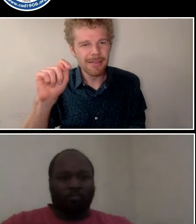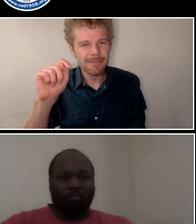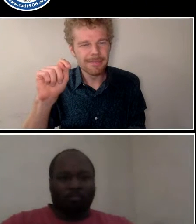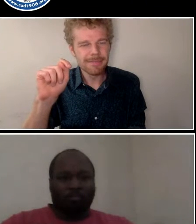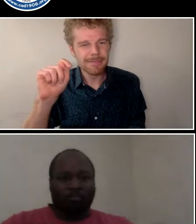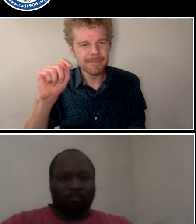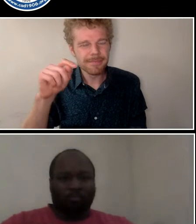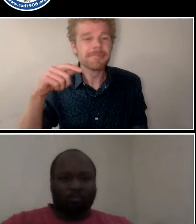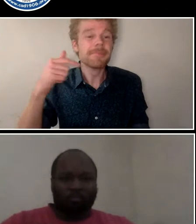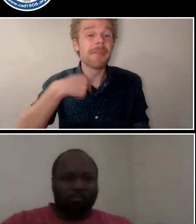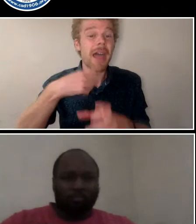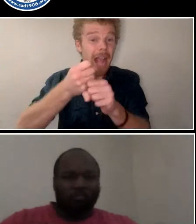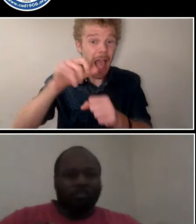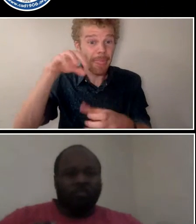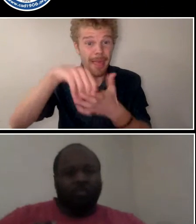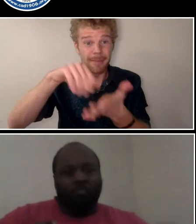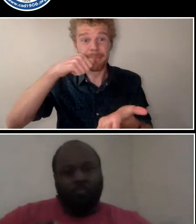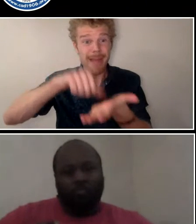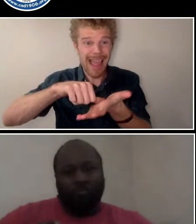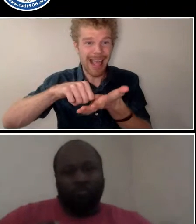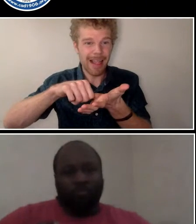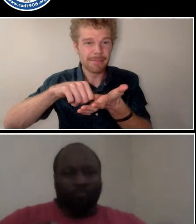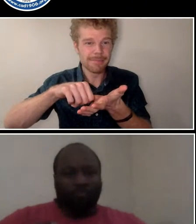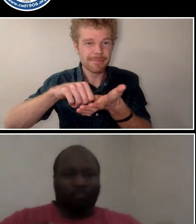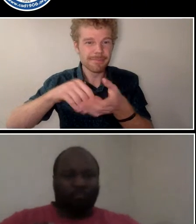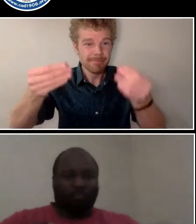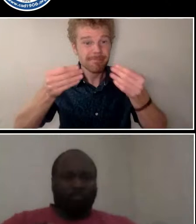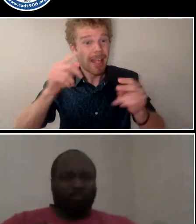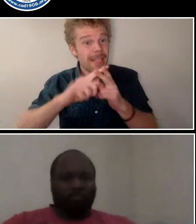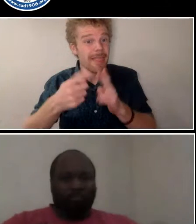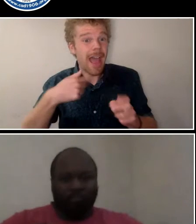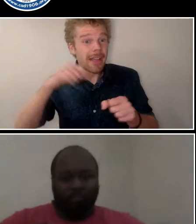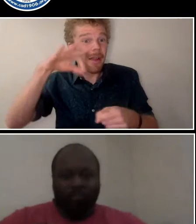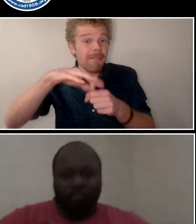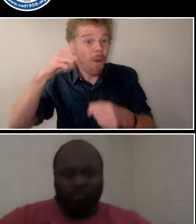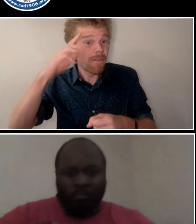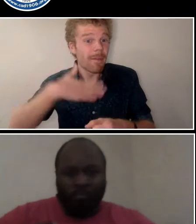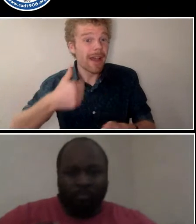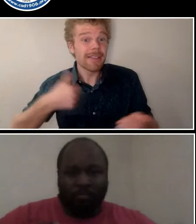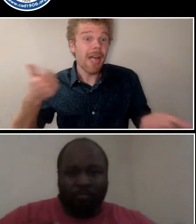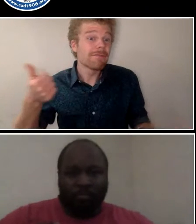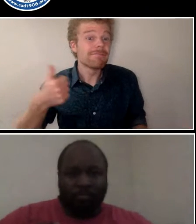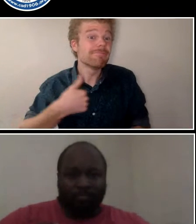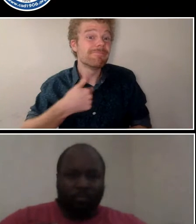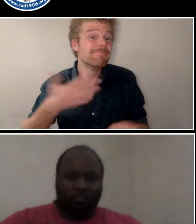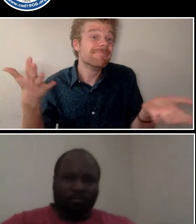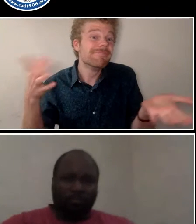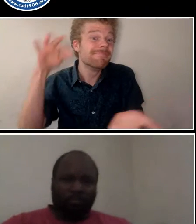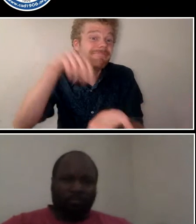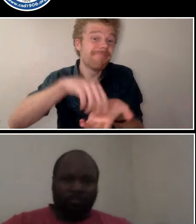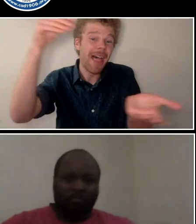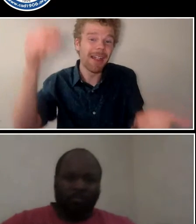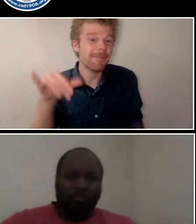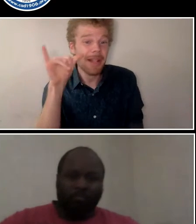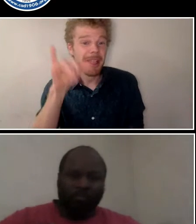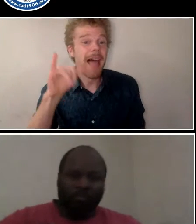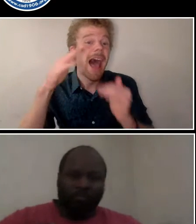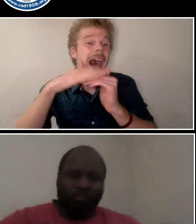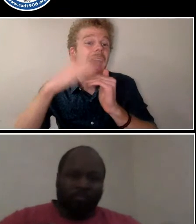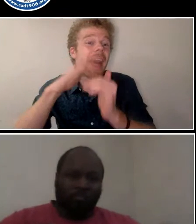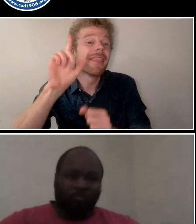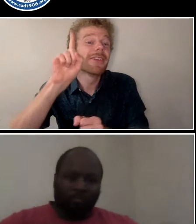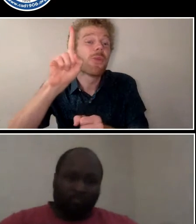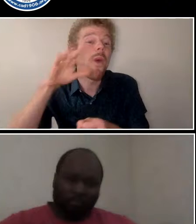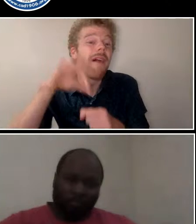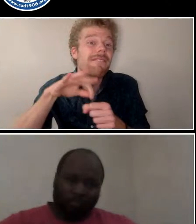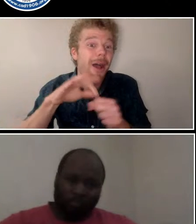So here you see a ballot with my name on it. This is what it actually looks like. This is something that you would get in the mail. I received